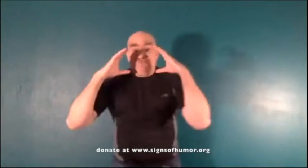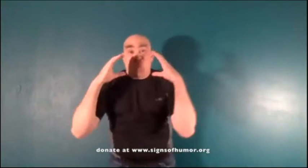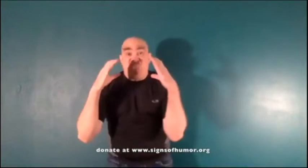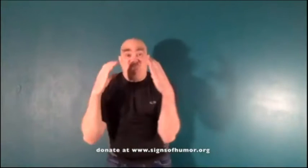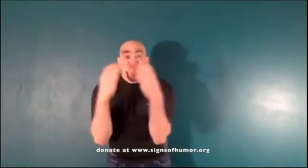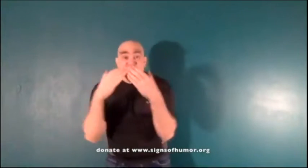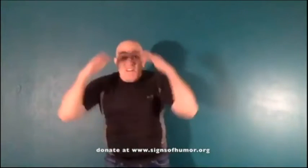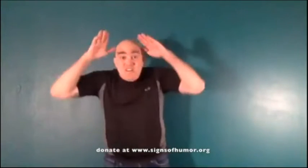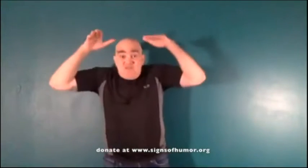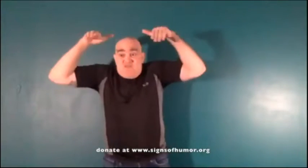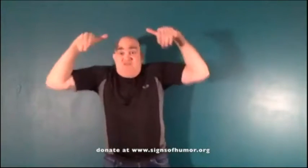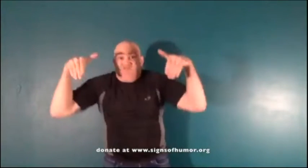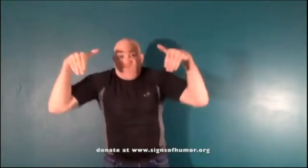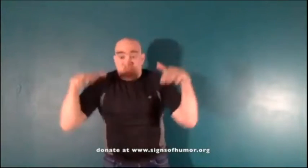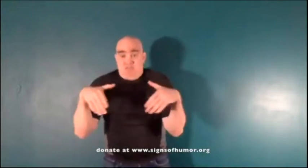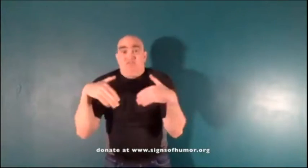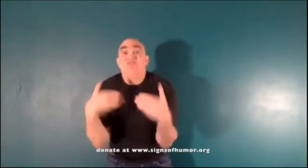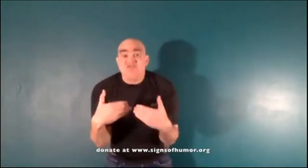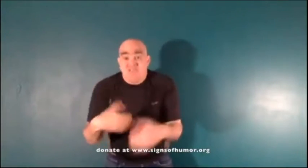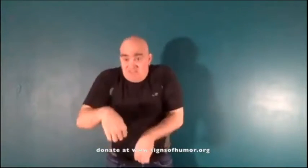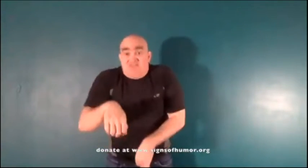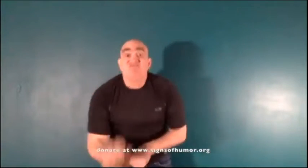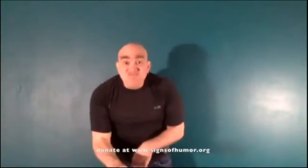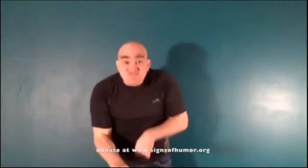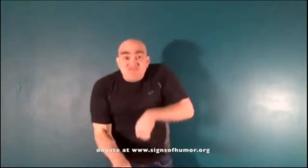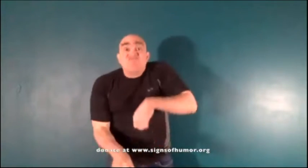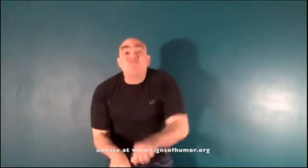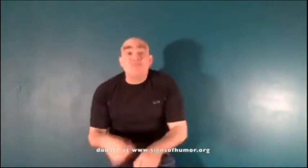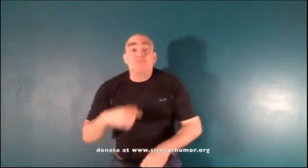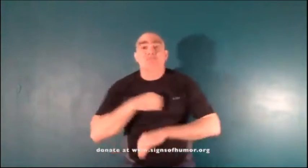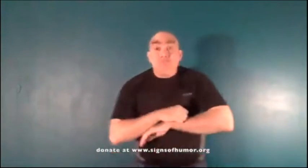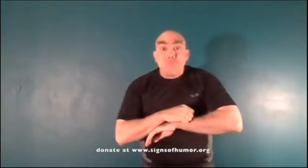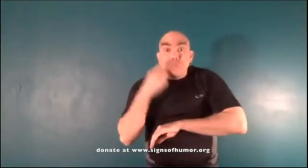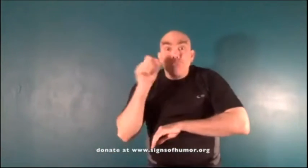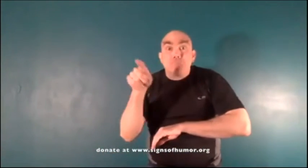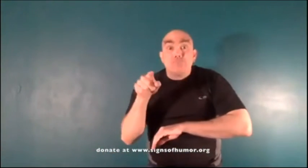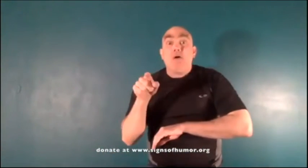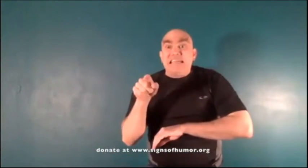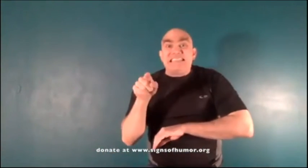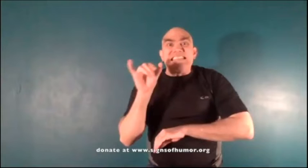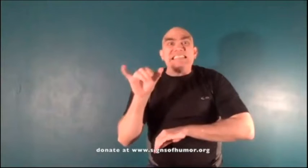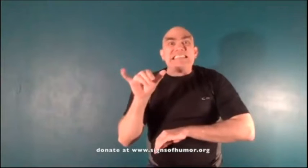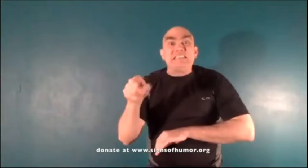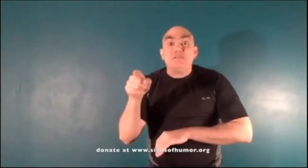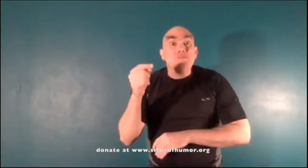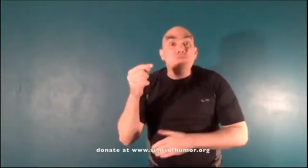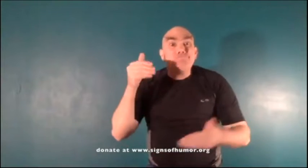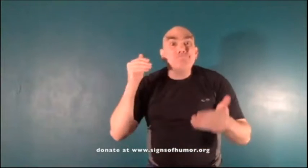They're built like small ponies. I don't know if you remember Marmaduke. Think Marmaduke, but bigger. This is one of those enormous,